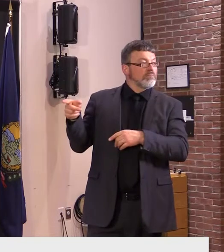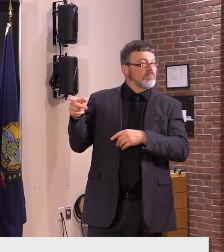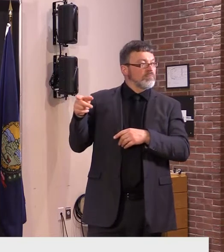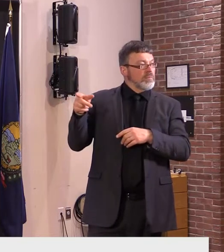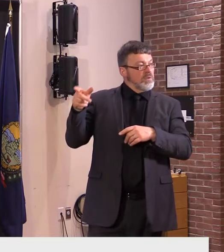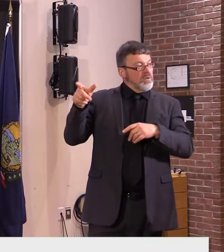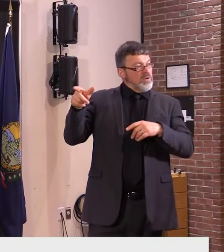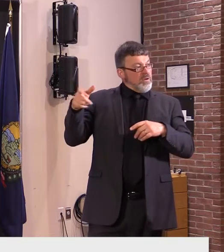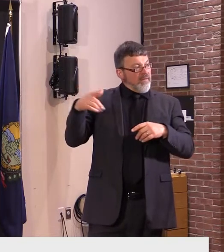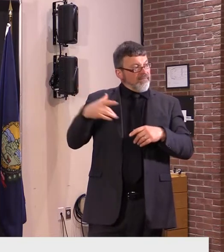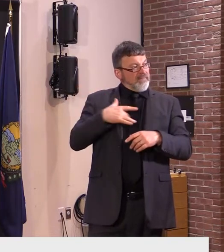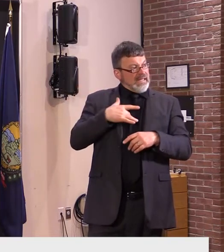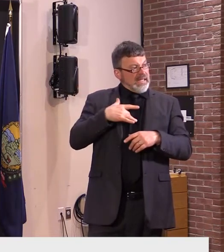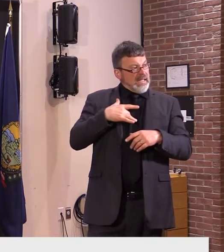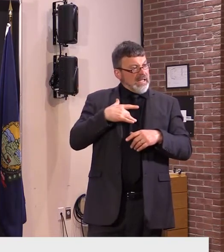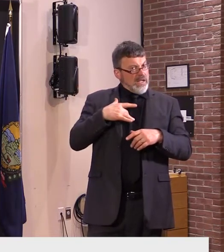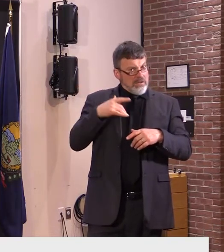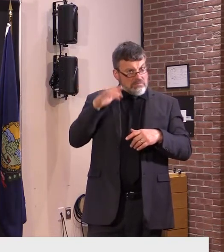proposal?